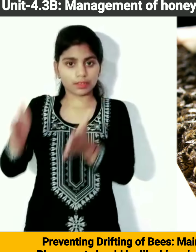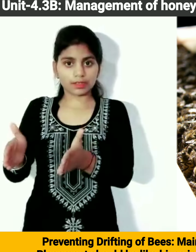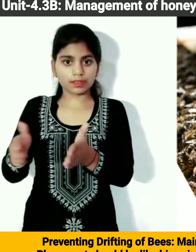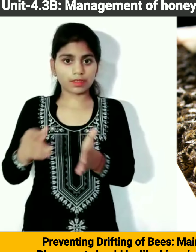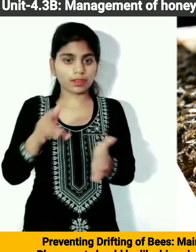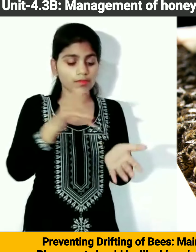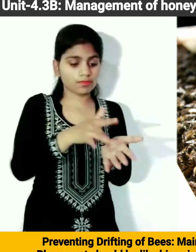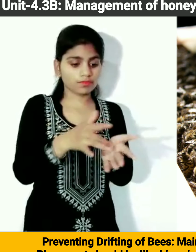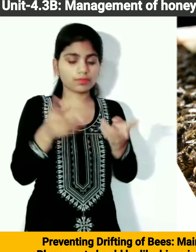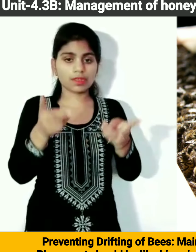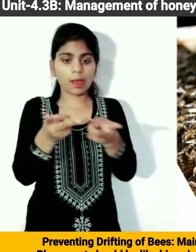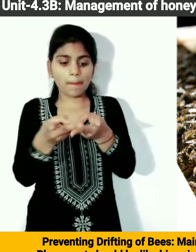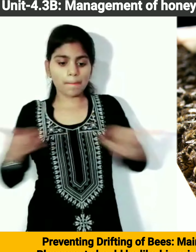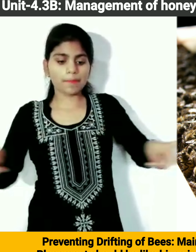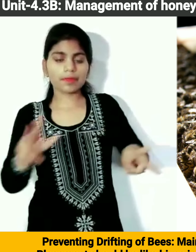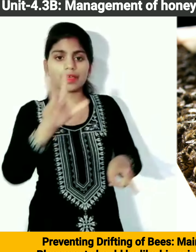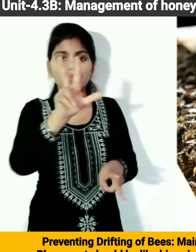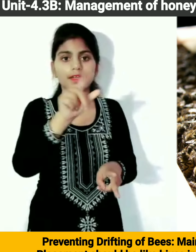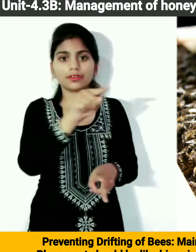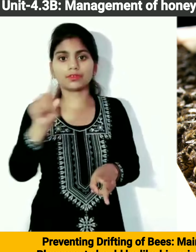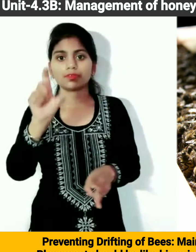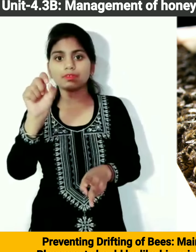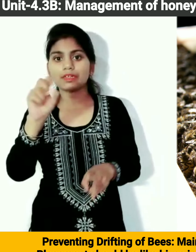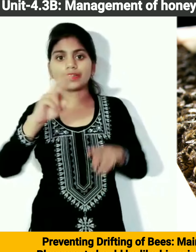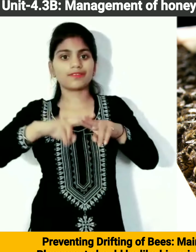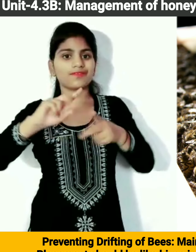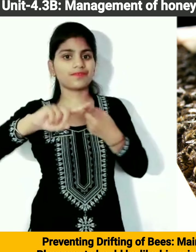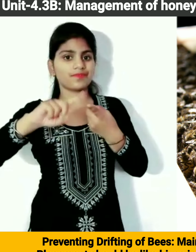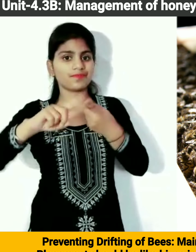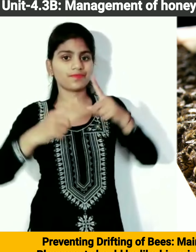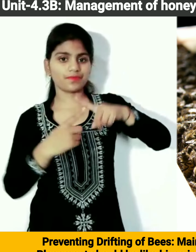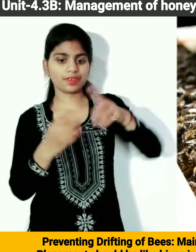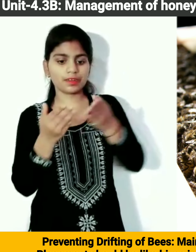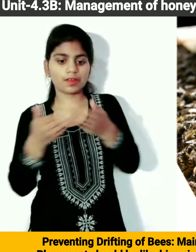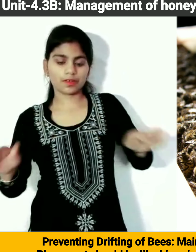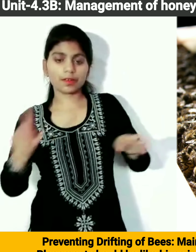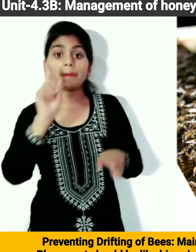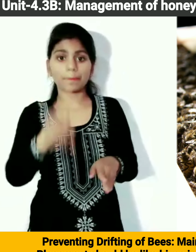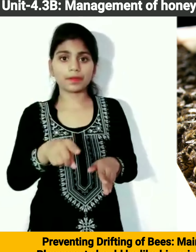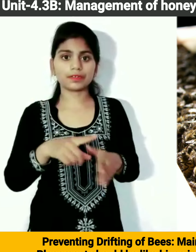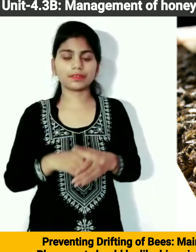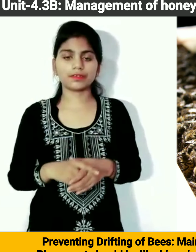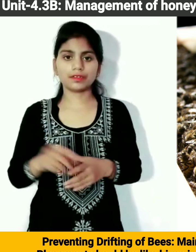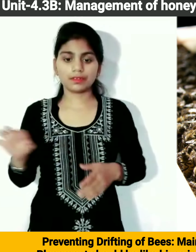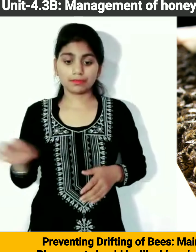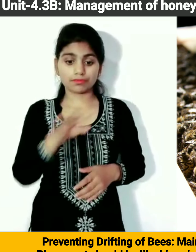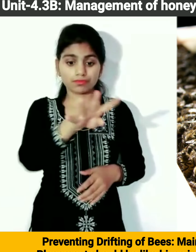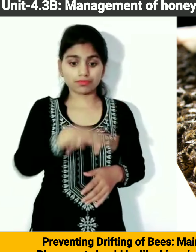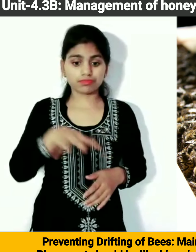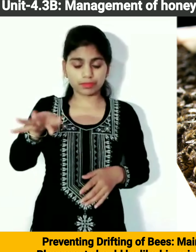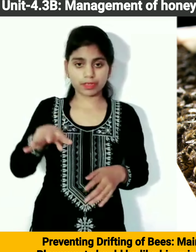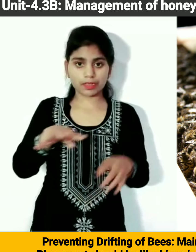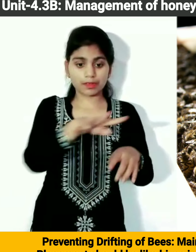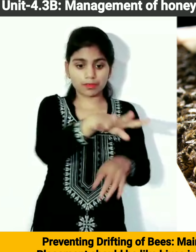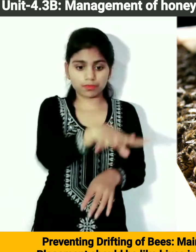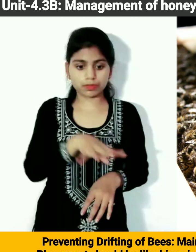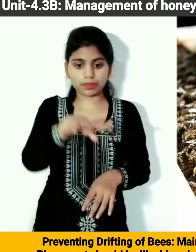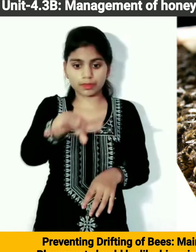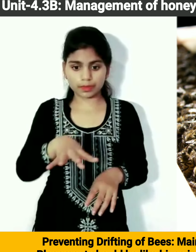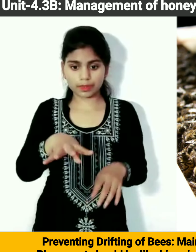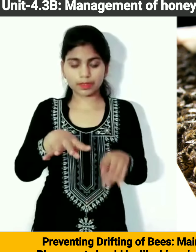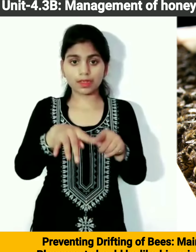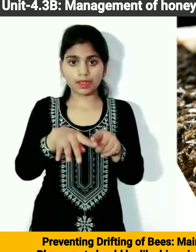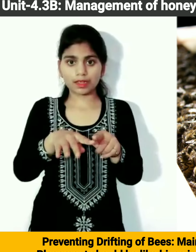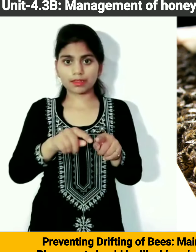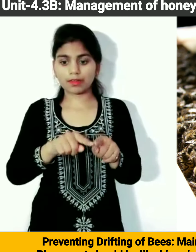Placement should be like hives in one row are not exactly behind the hives in the adjacent